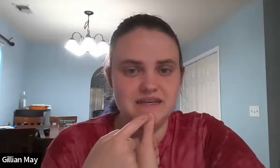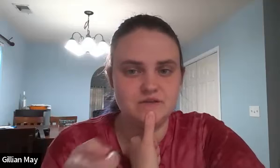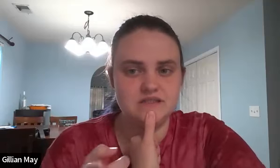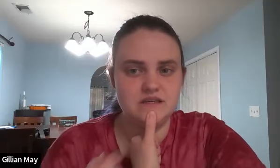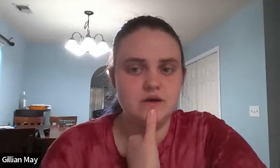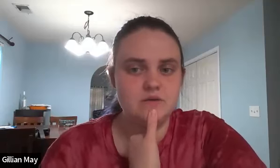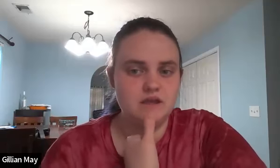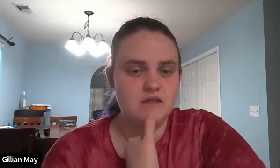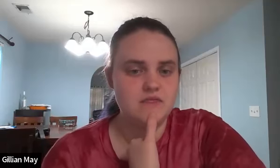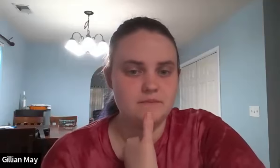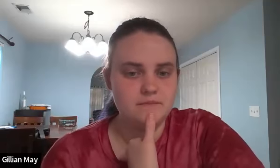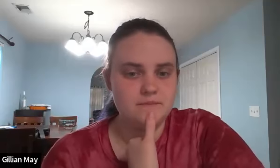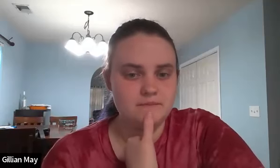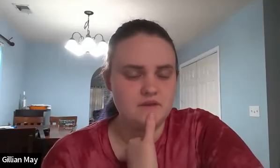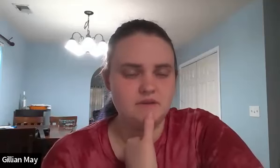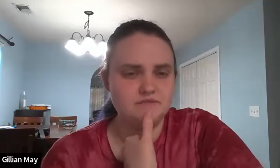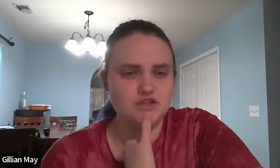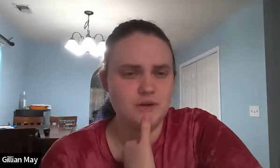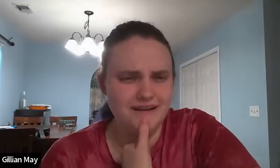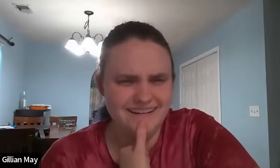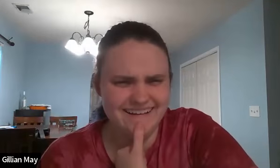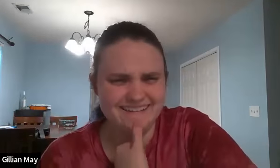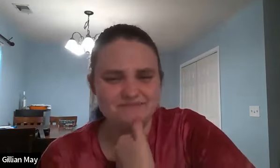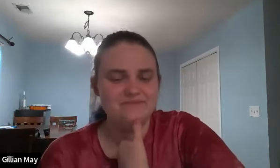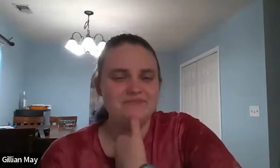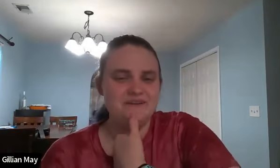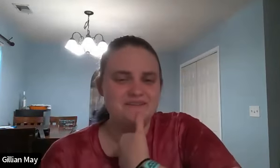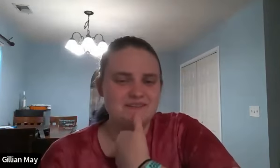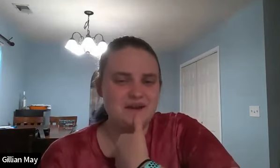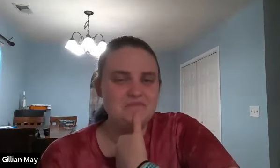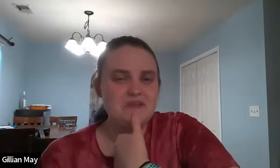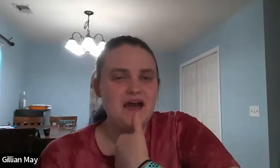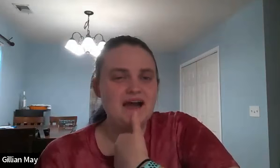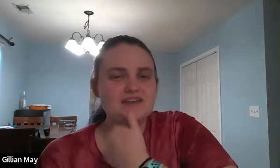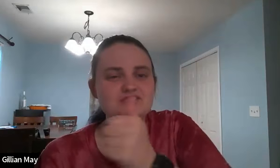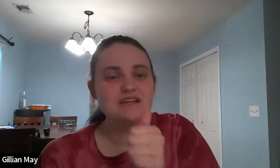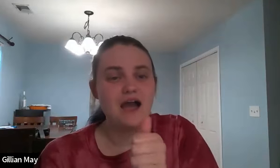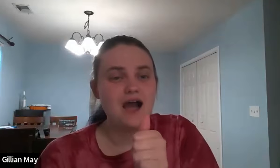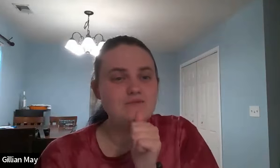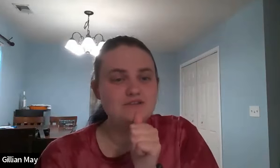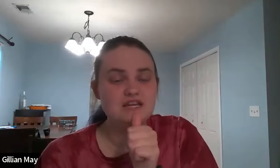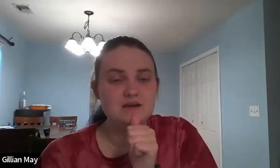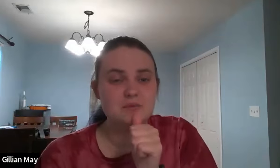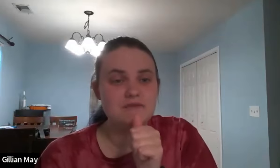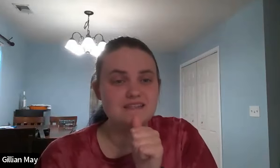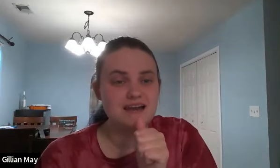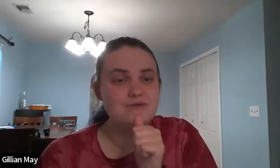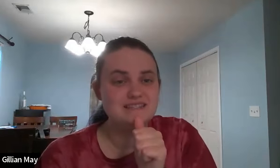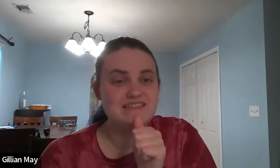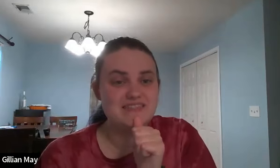nail sticking out. Yeah, thumb. I mean, strawberry. Sorry. I was terrible about this. I always did